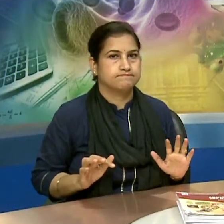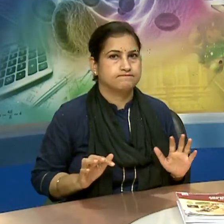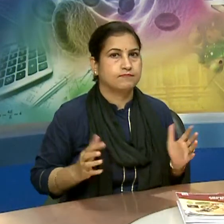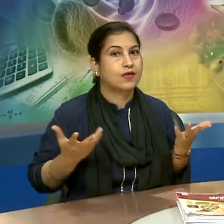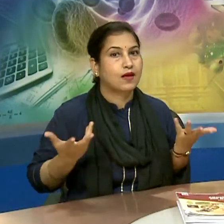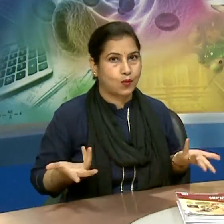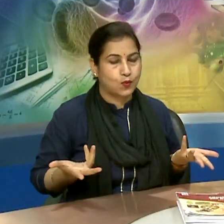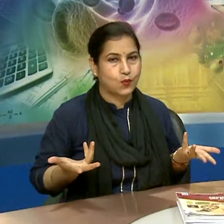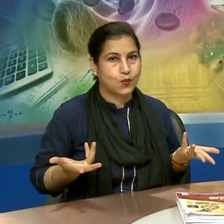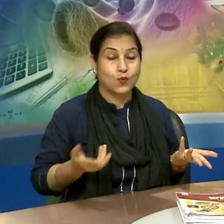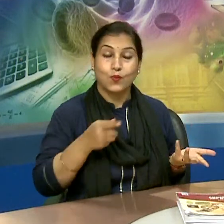useful